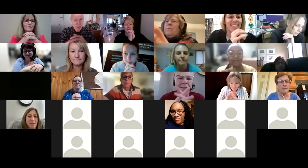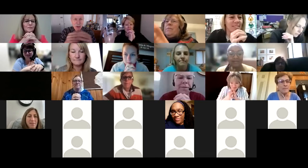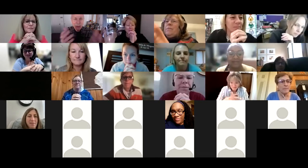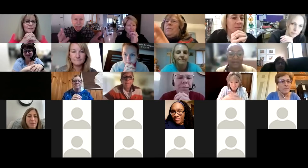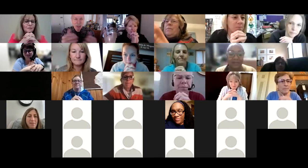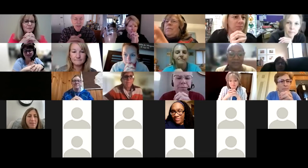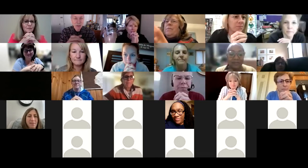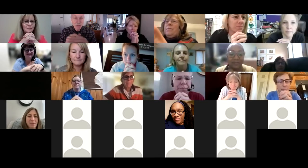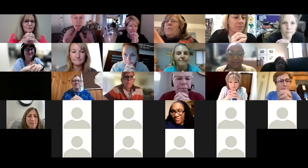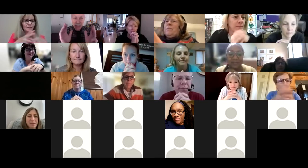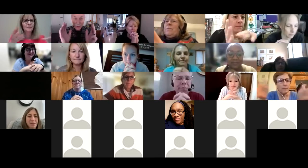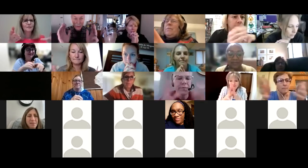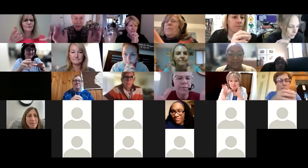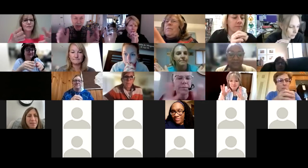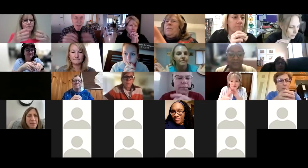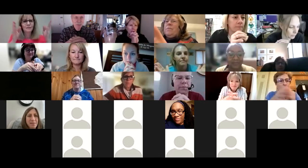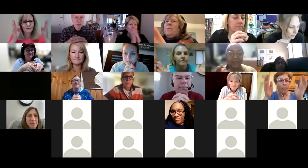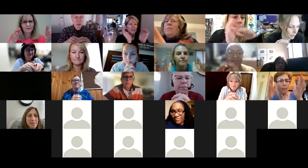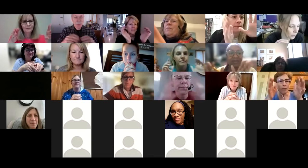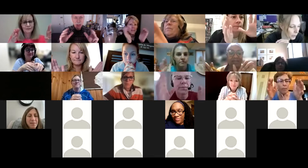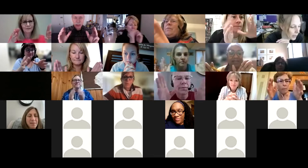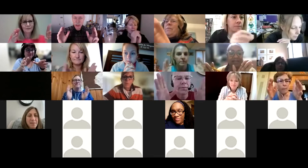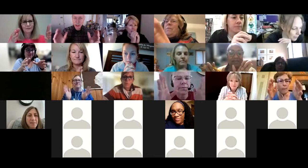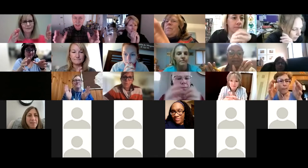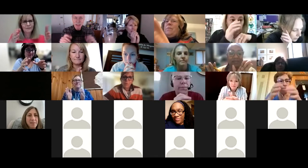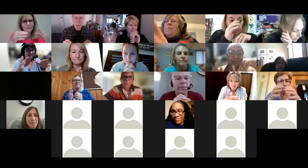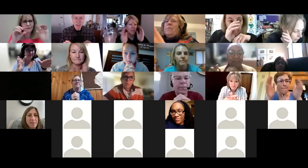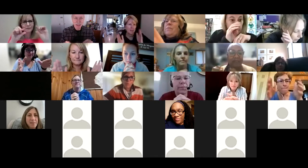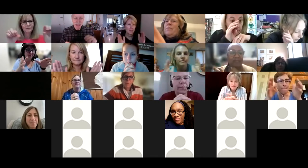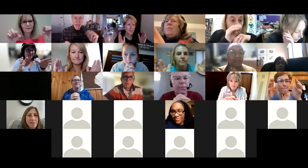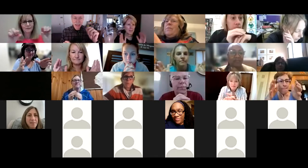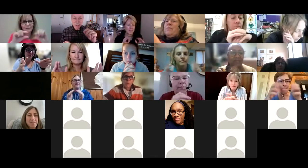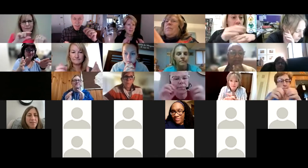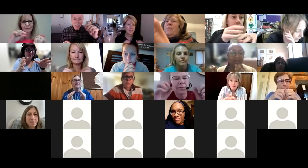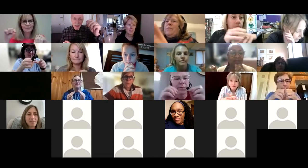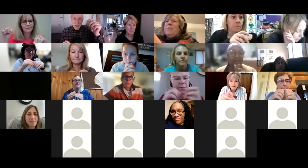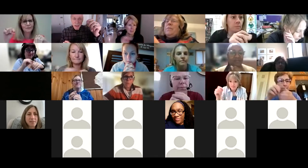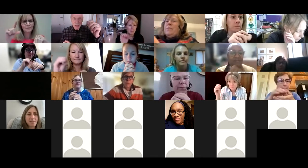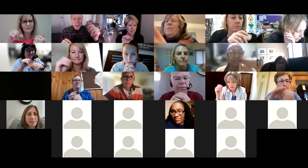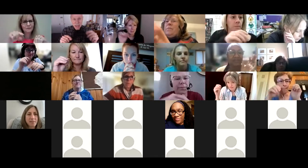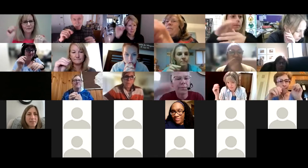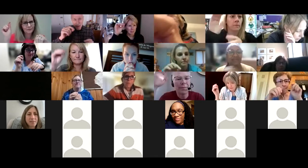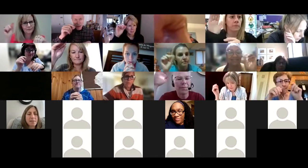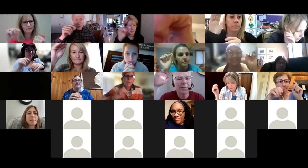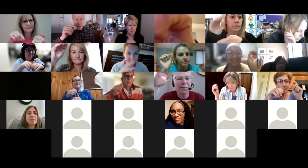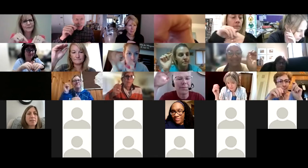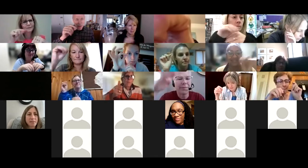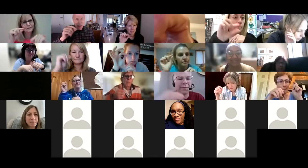We tell kid, now, when you're right, be sure it's neat. And the big letters start at the top and the little ones halfway.